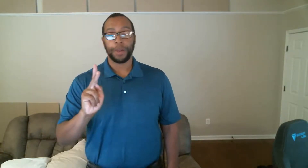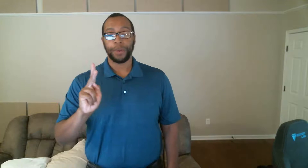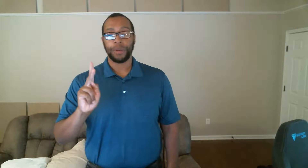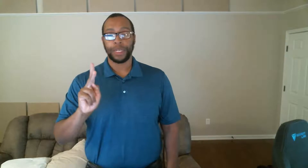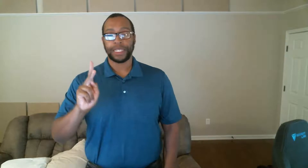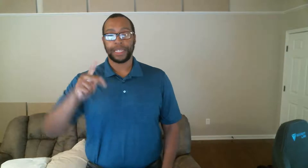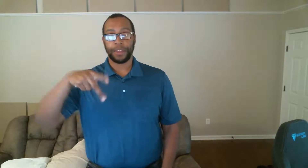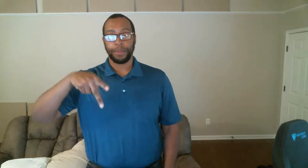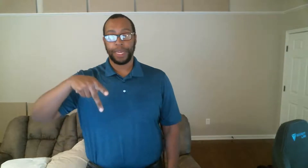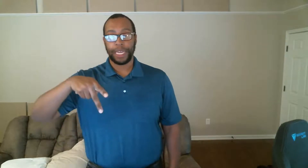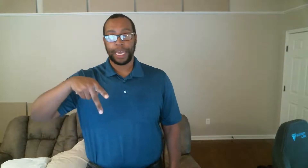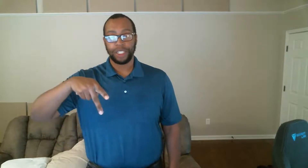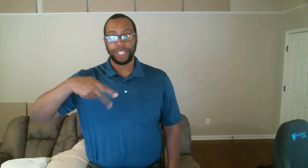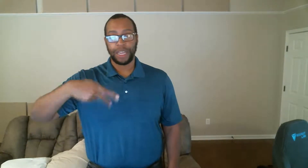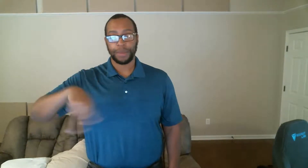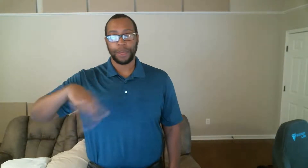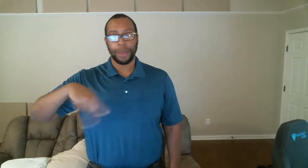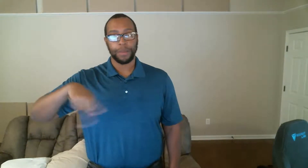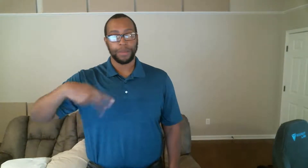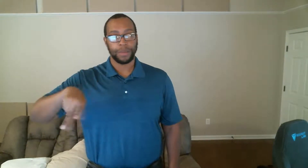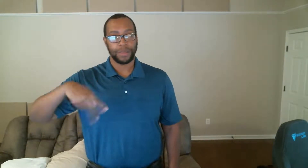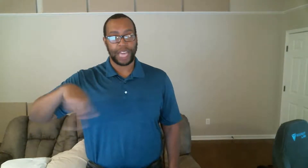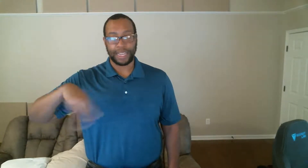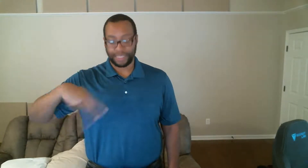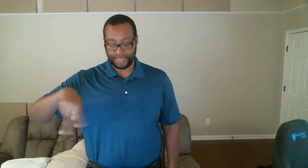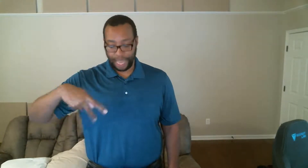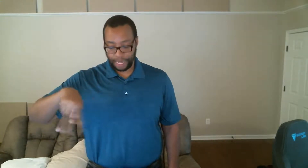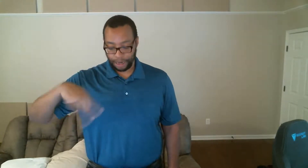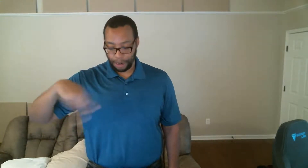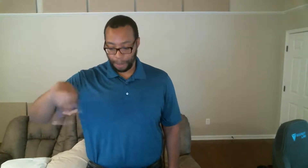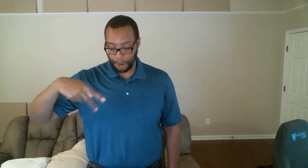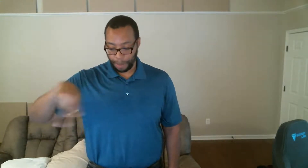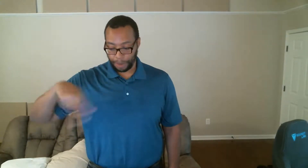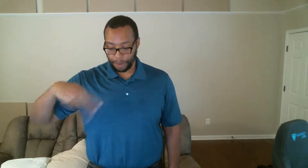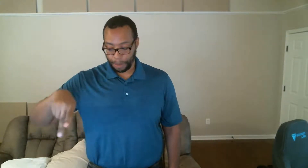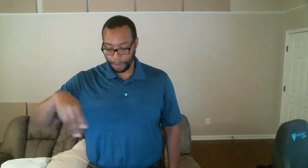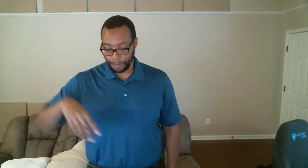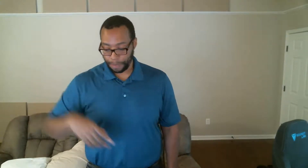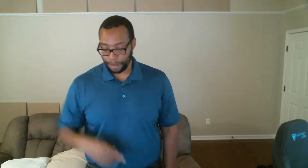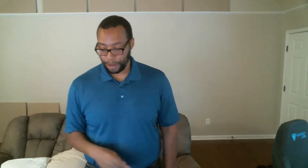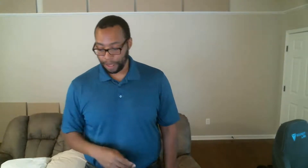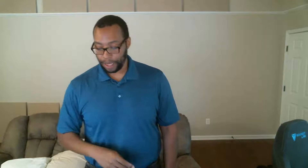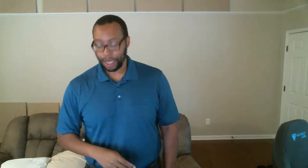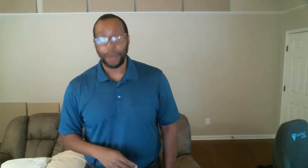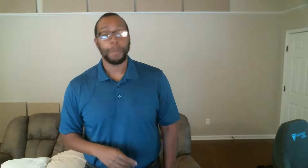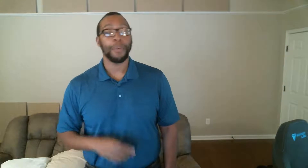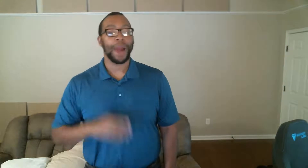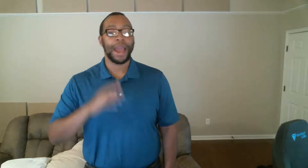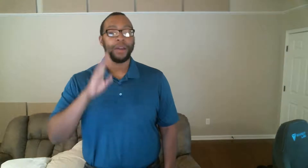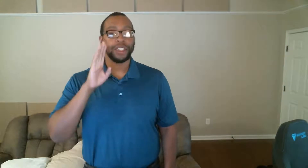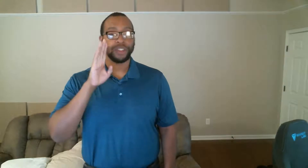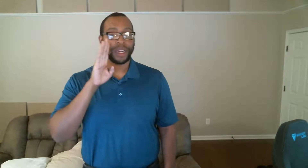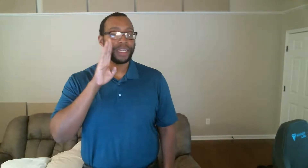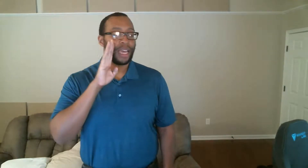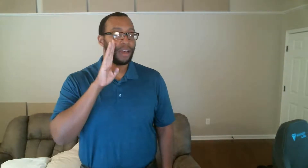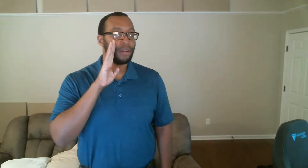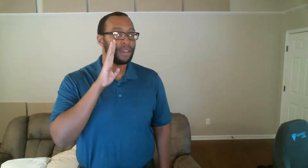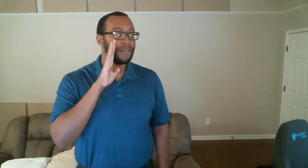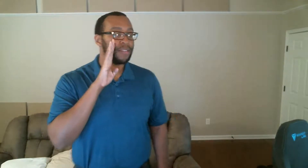Purple is another P hand shape, side to side, purple. Brown is straight down the side